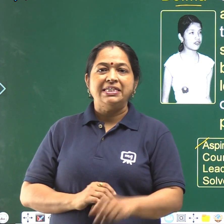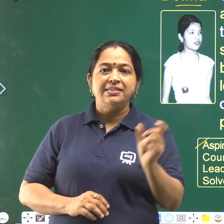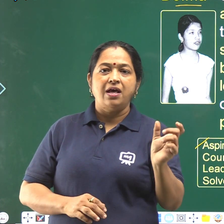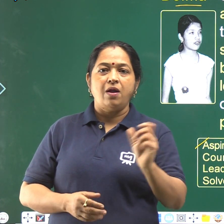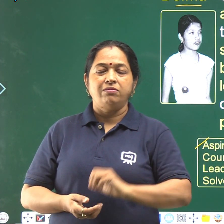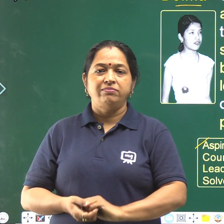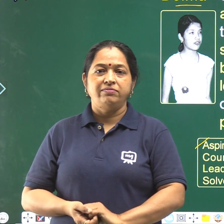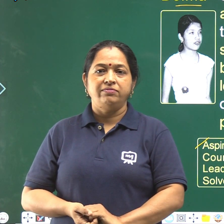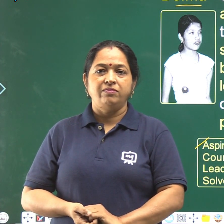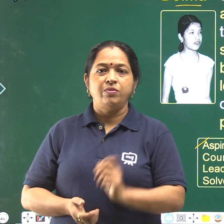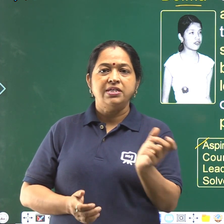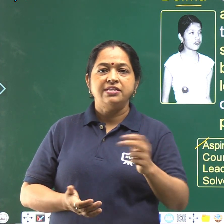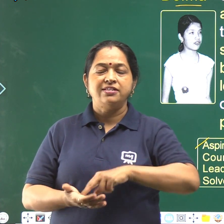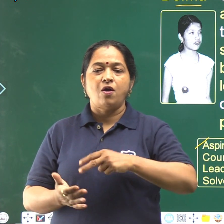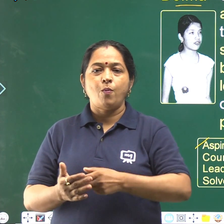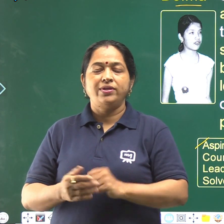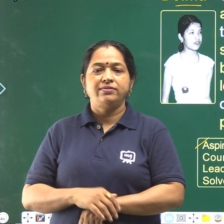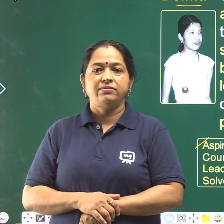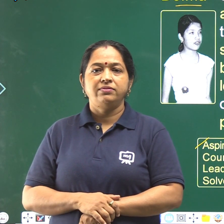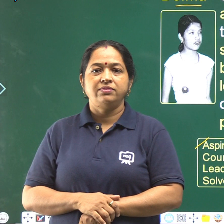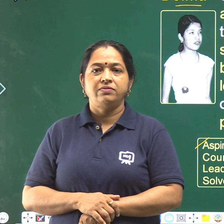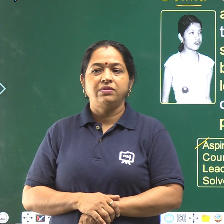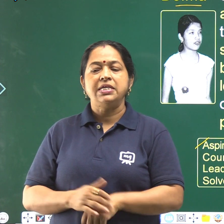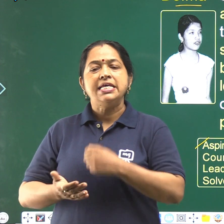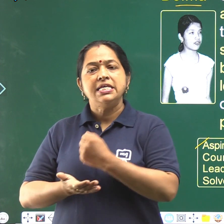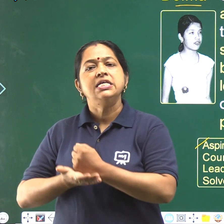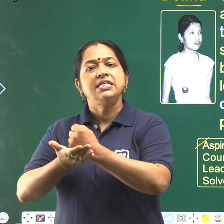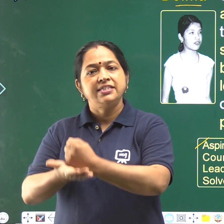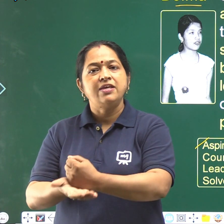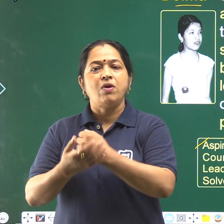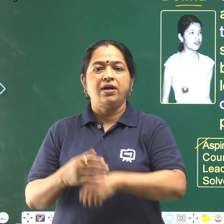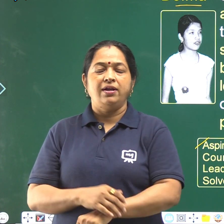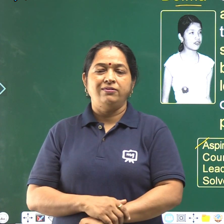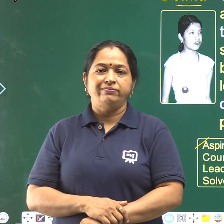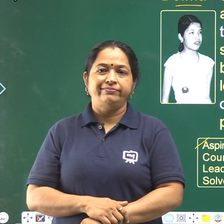Serve. Serve means? Seva.